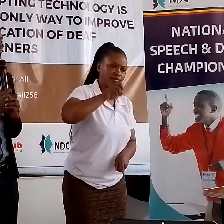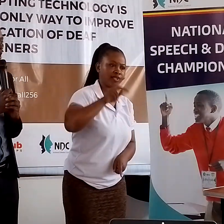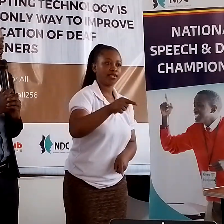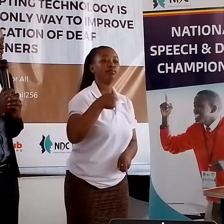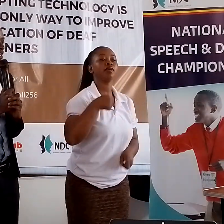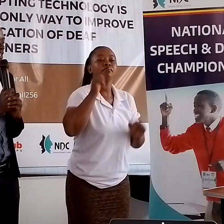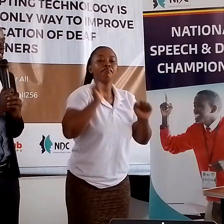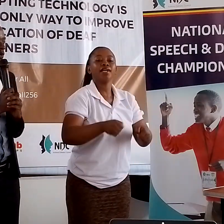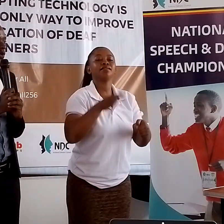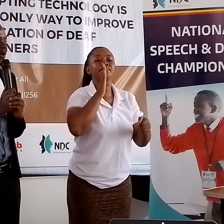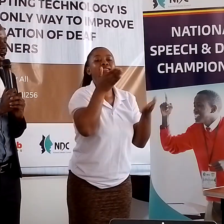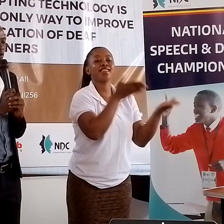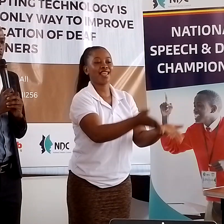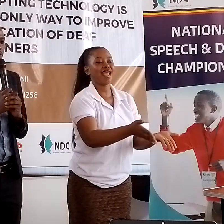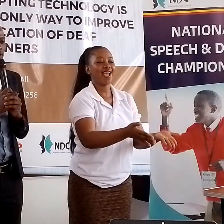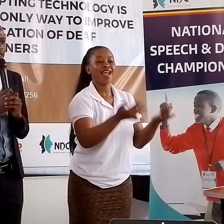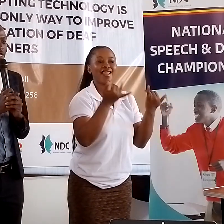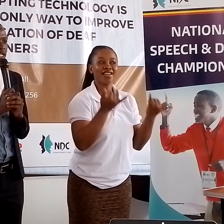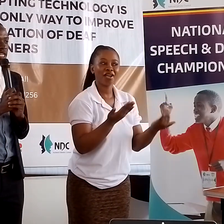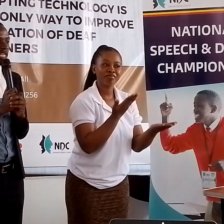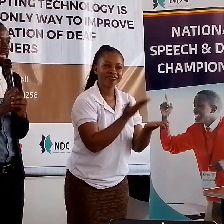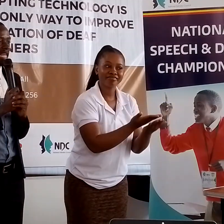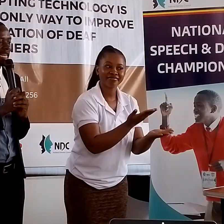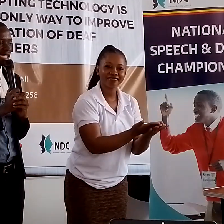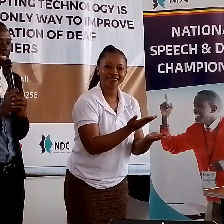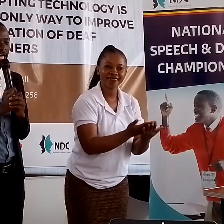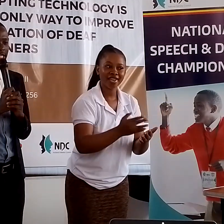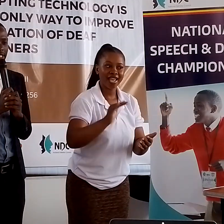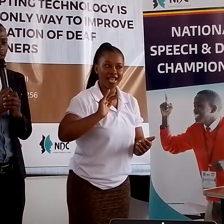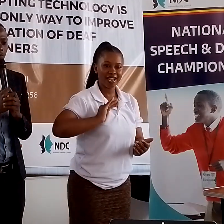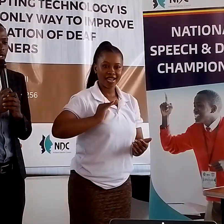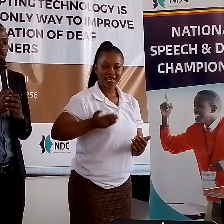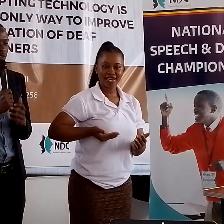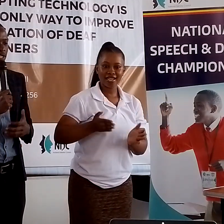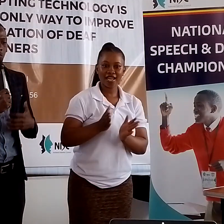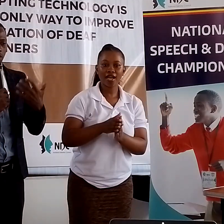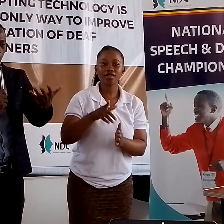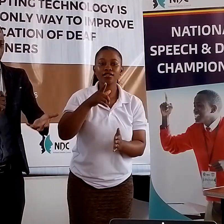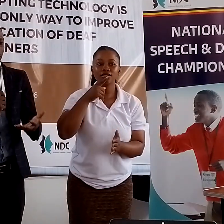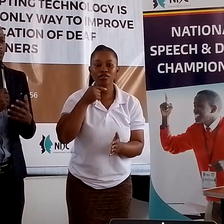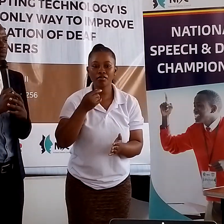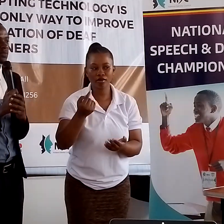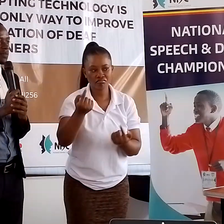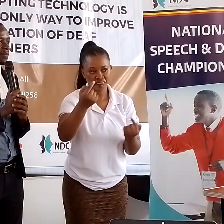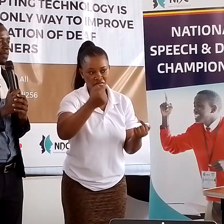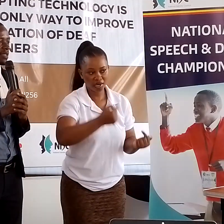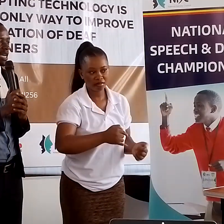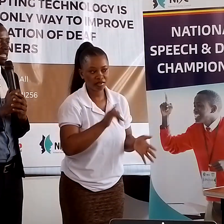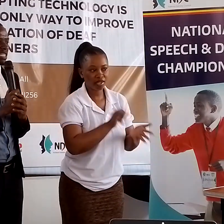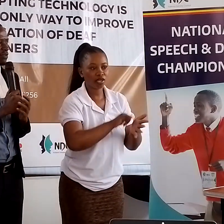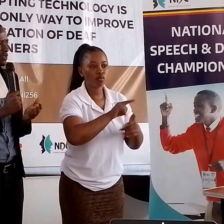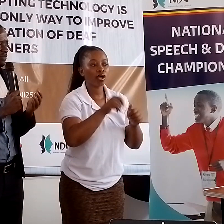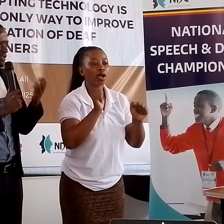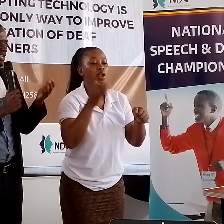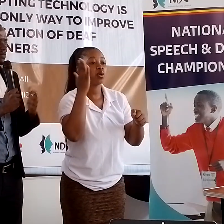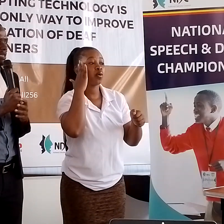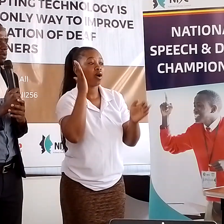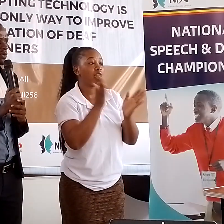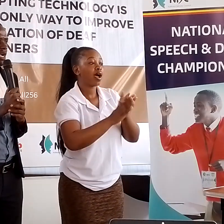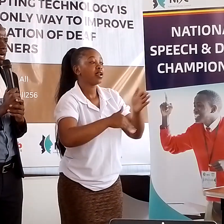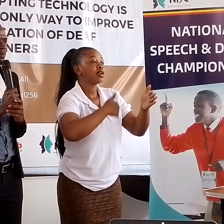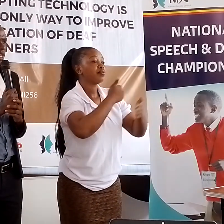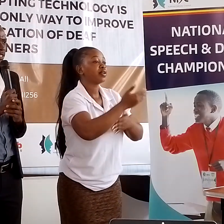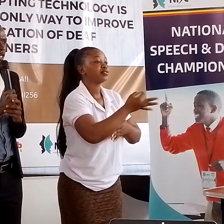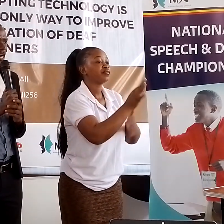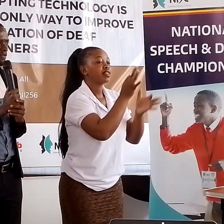there. So I'll request a lady and a gentleman so that we know them. And then the rest of the things maybe